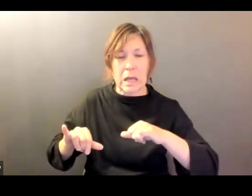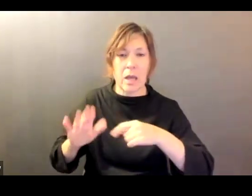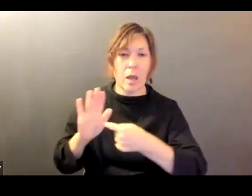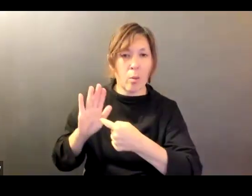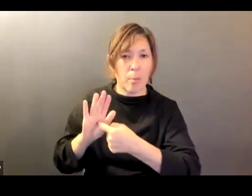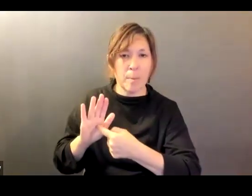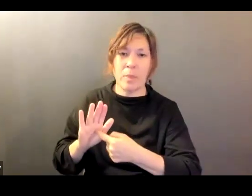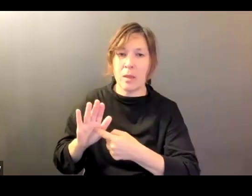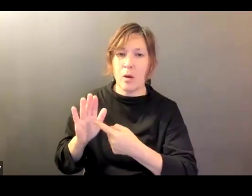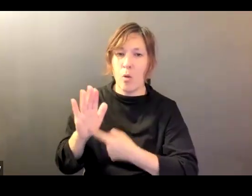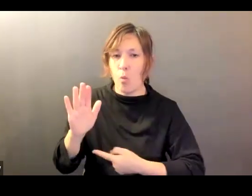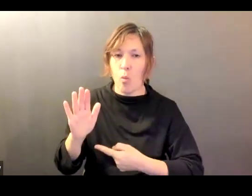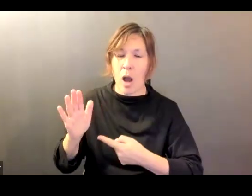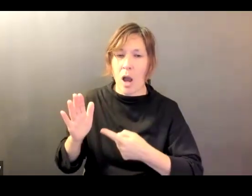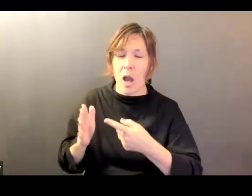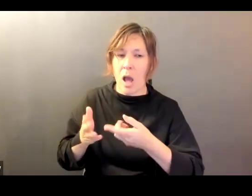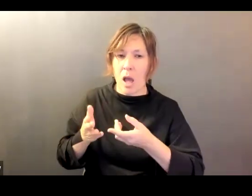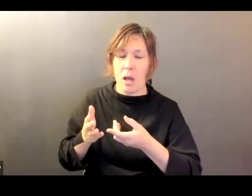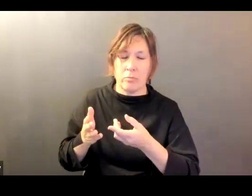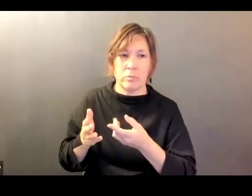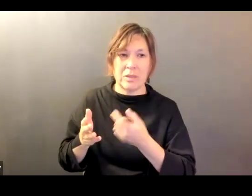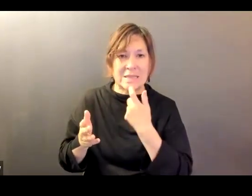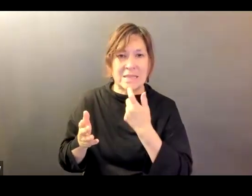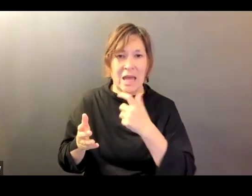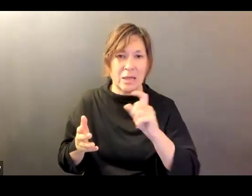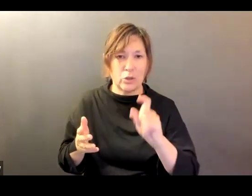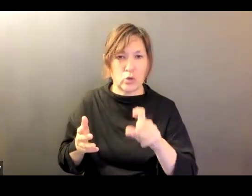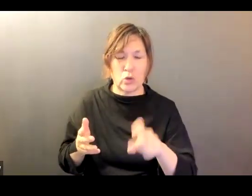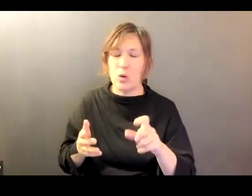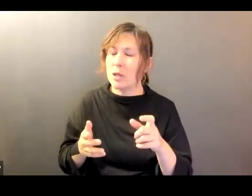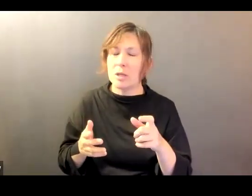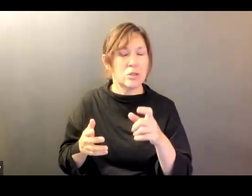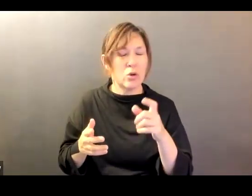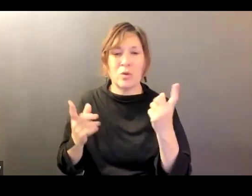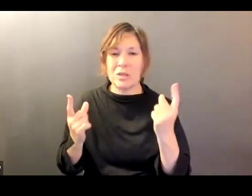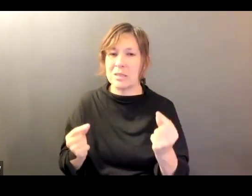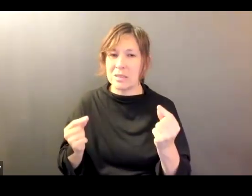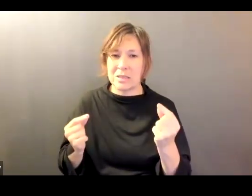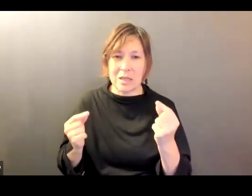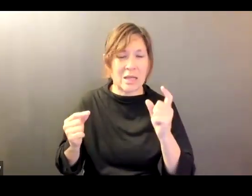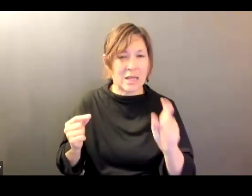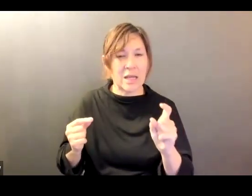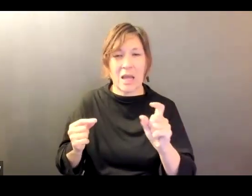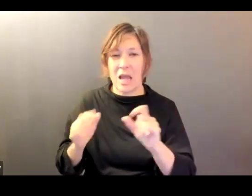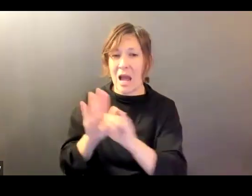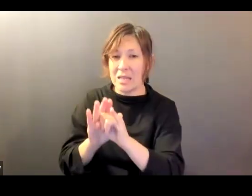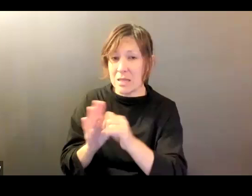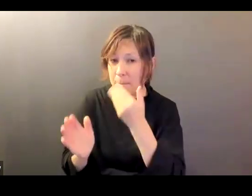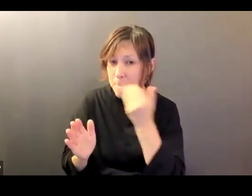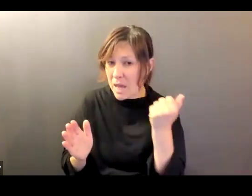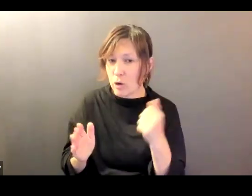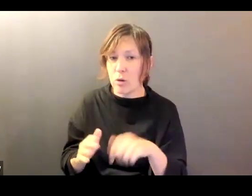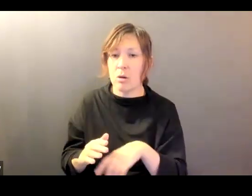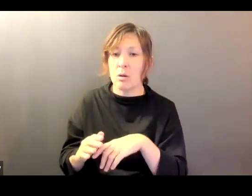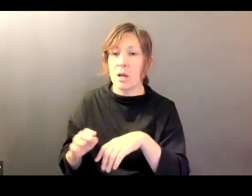of priority for us that we're working on collectively through evaluations, through identification, through professional development for our